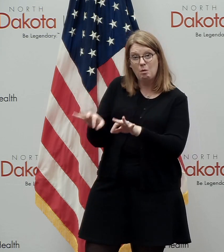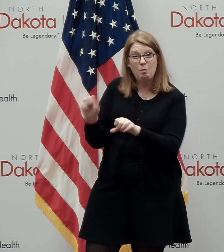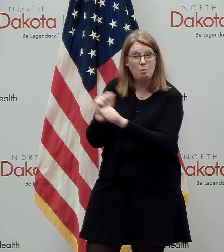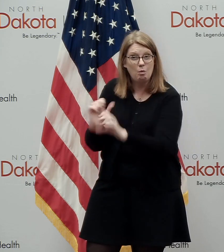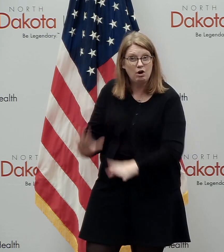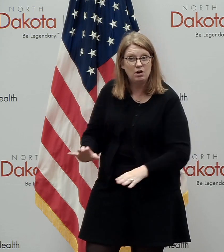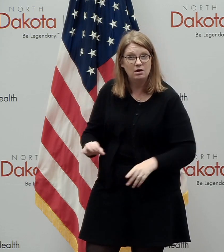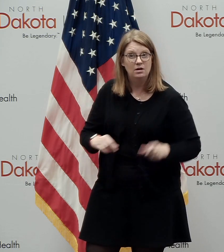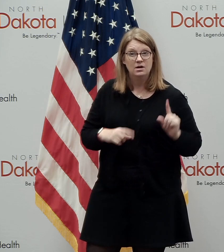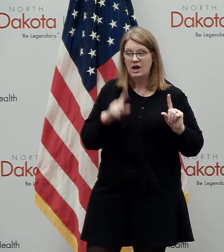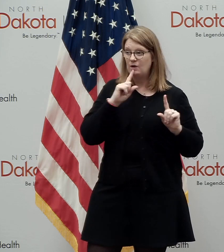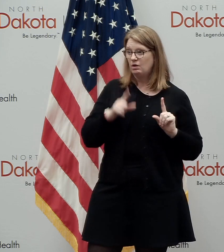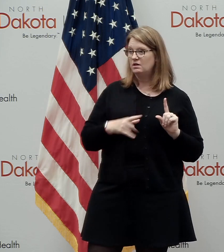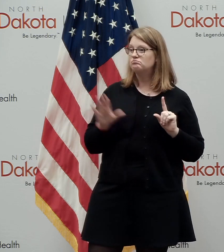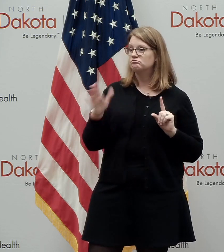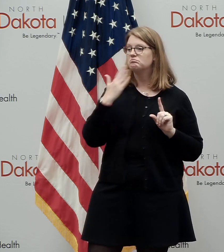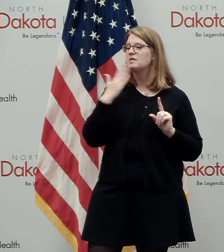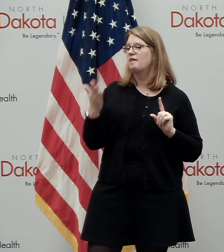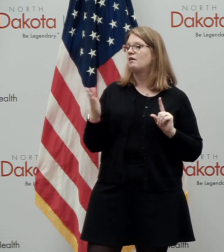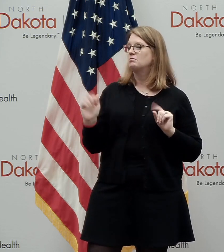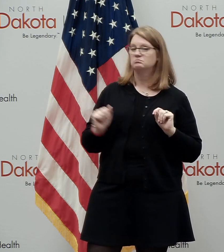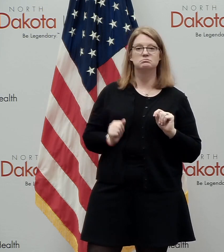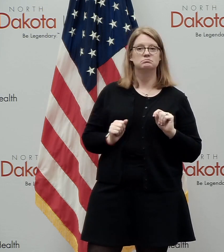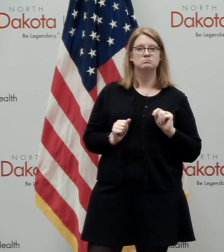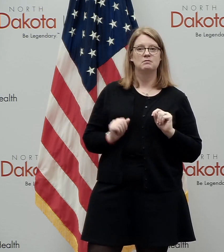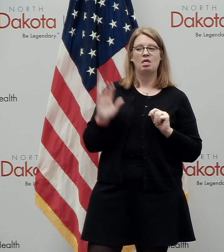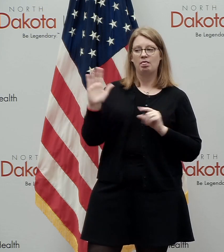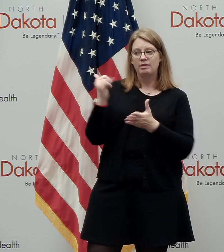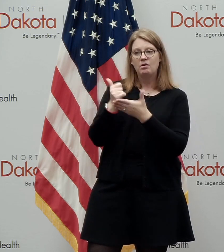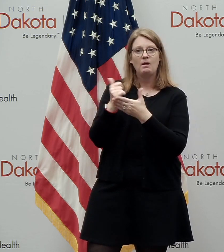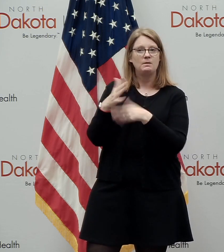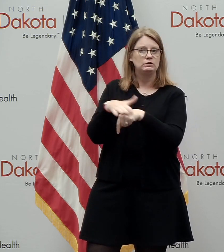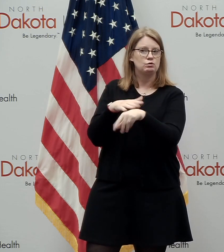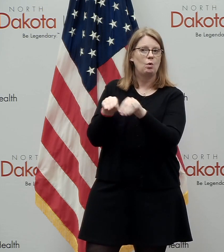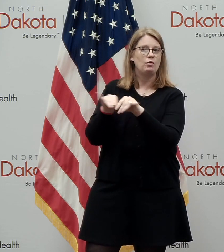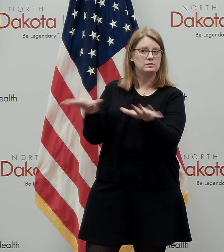you, because they're doing their part to help slow the spread, and that helps keep